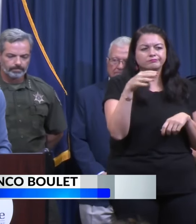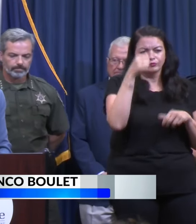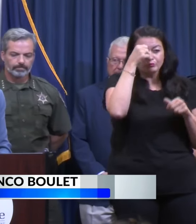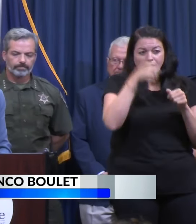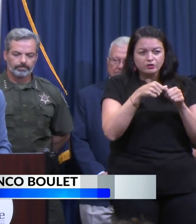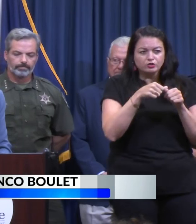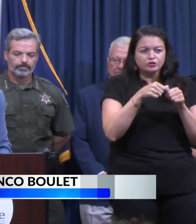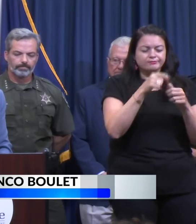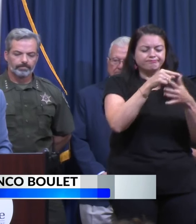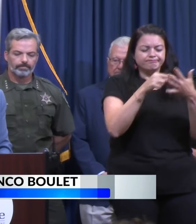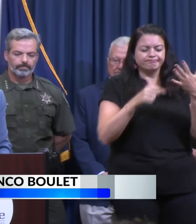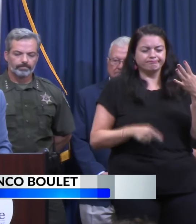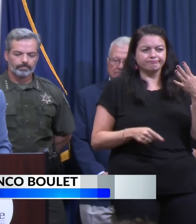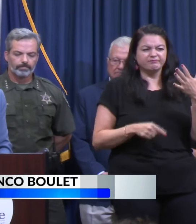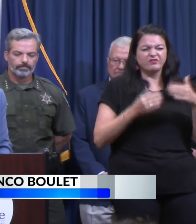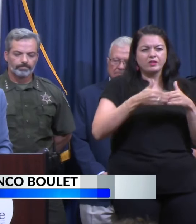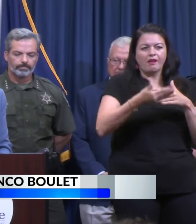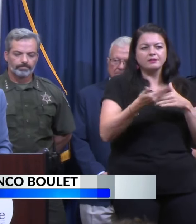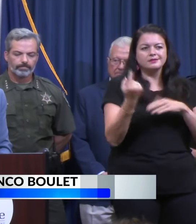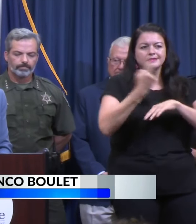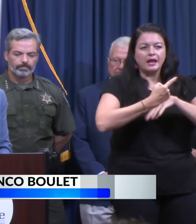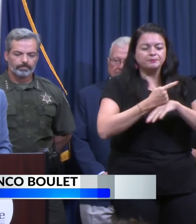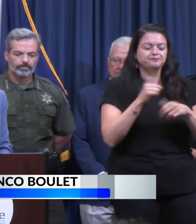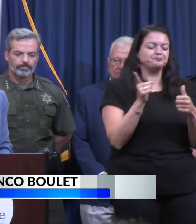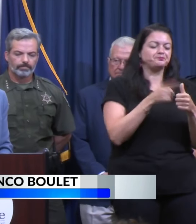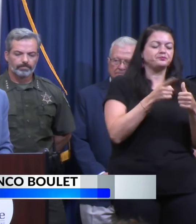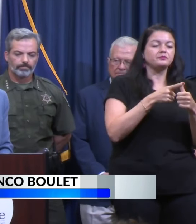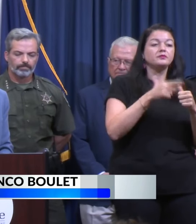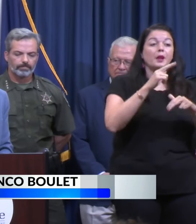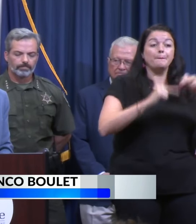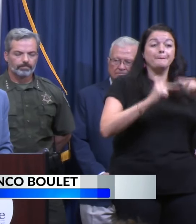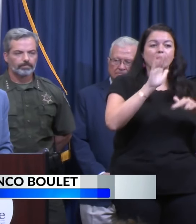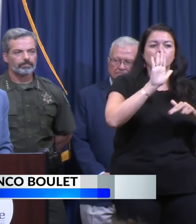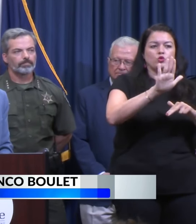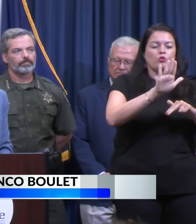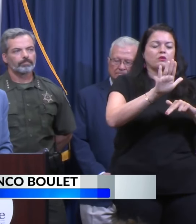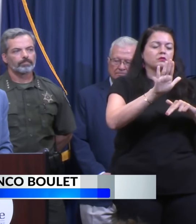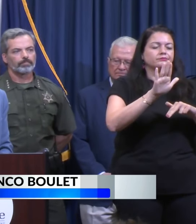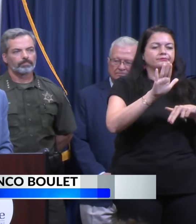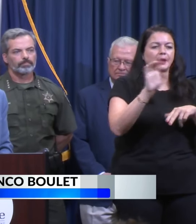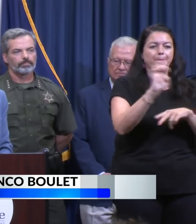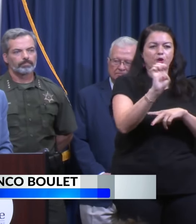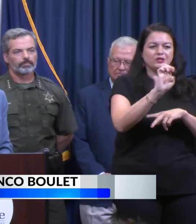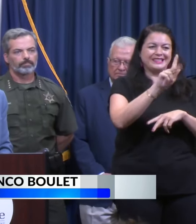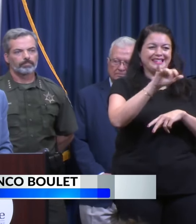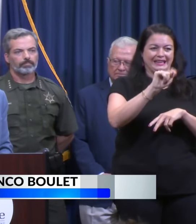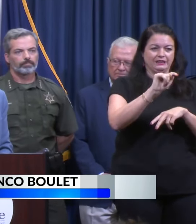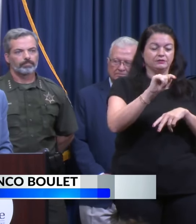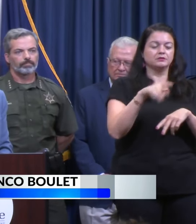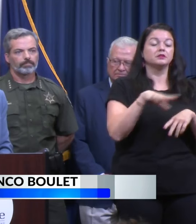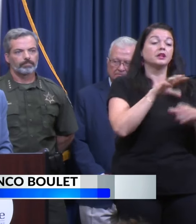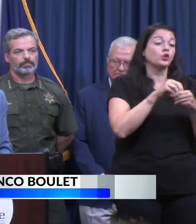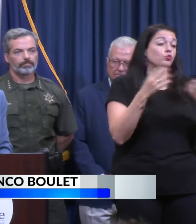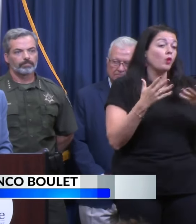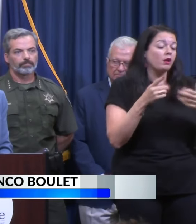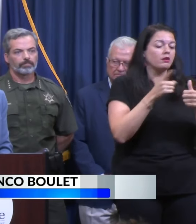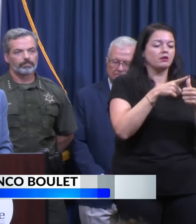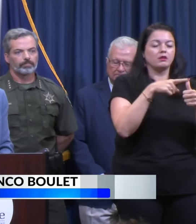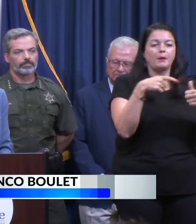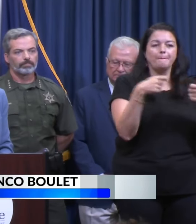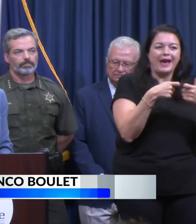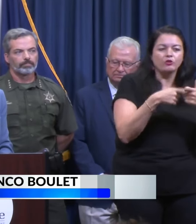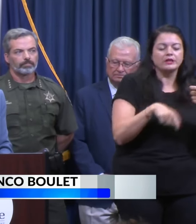all over the next 24 hours. Build or restock your emergency preparedness kit, including batteries, flashlight,